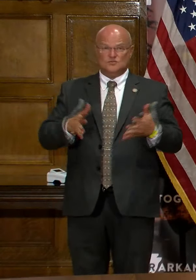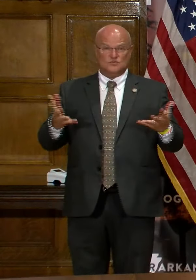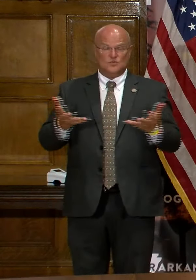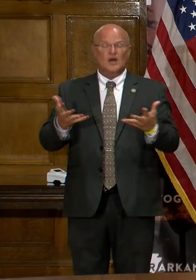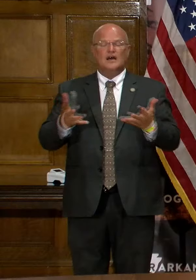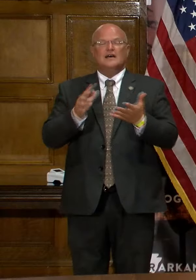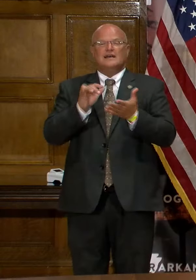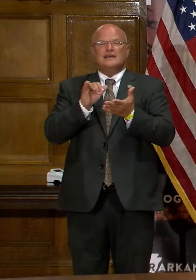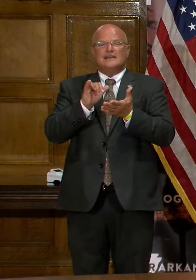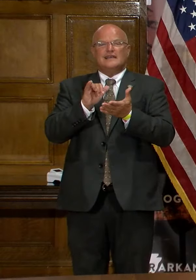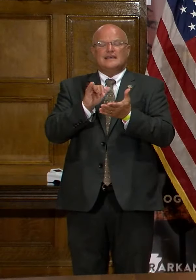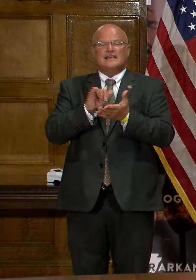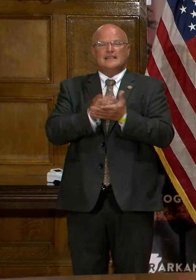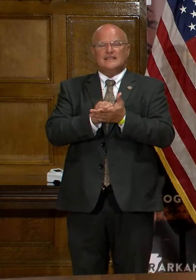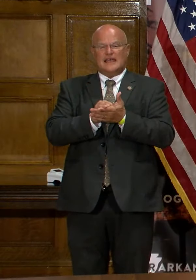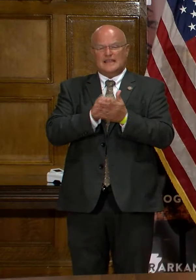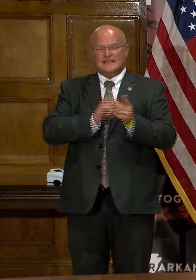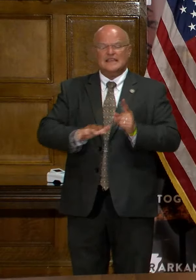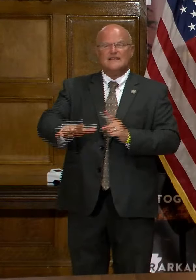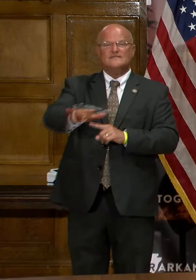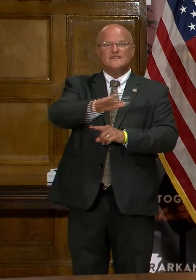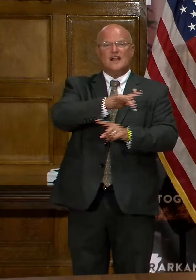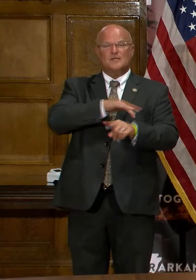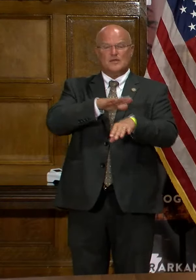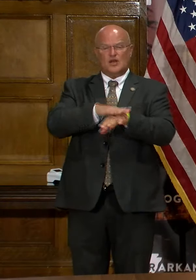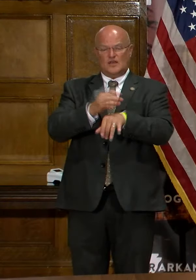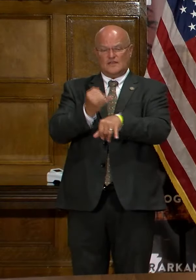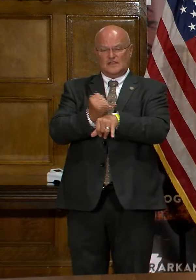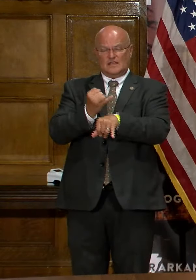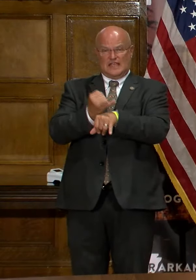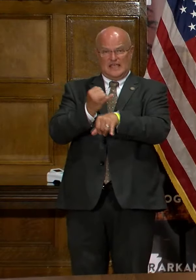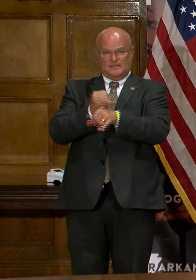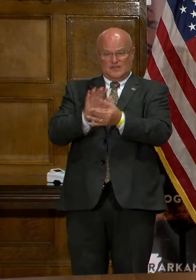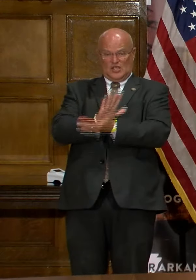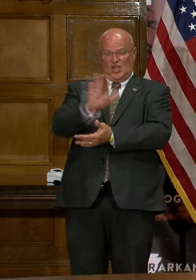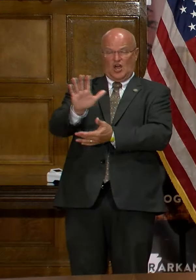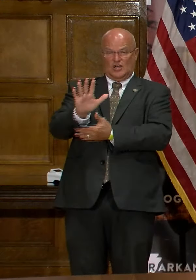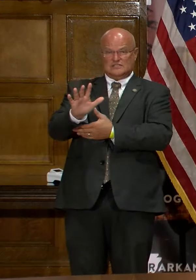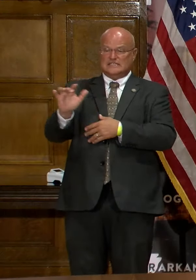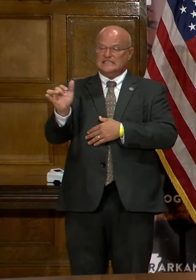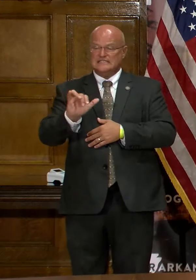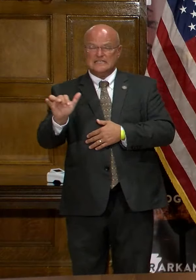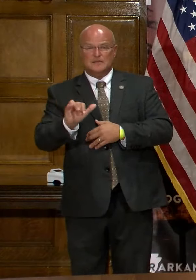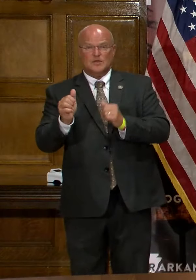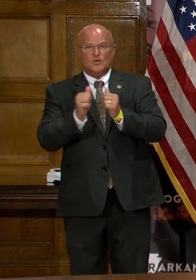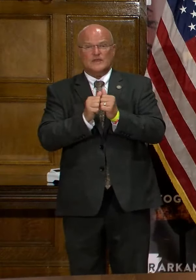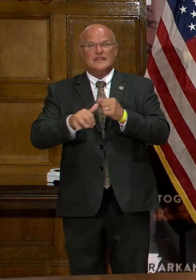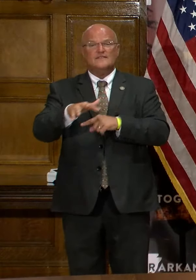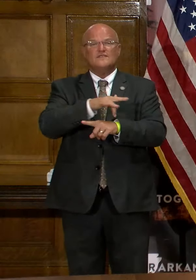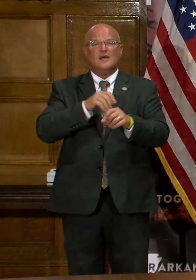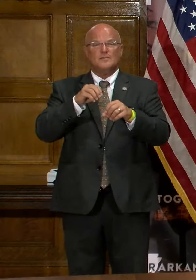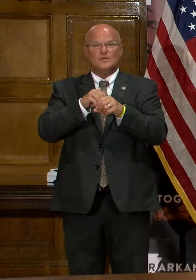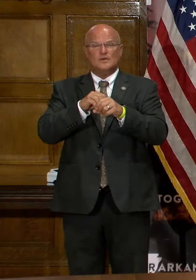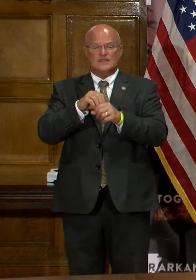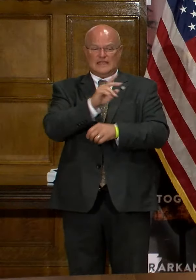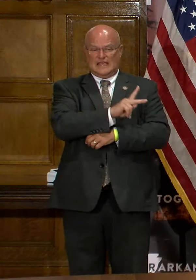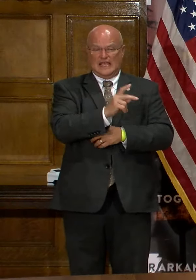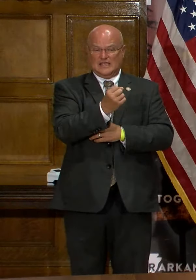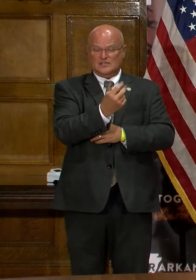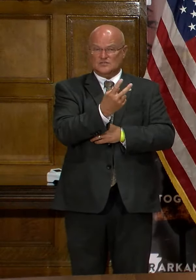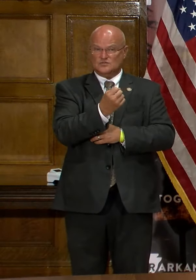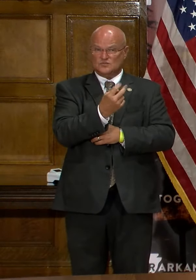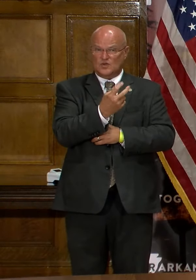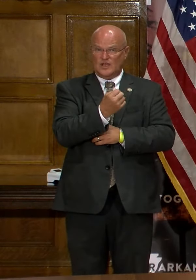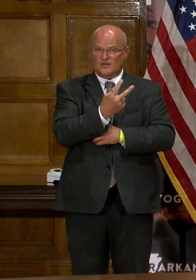that the environment on the college campus is very similar to the environment in our K through